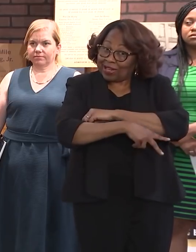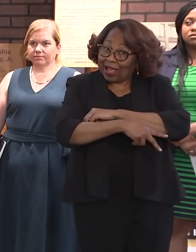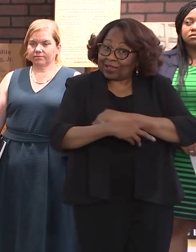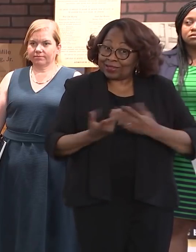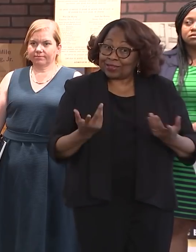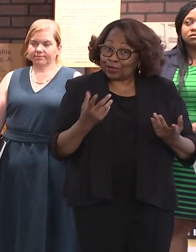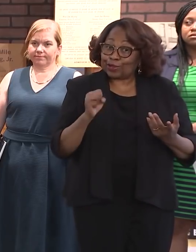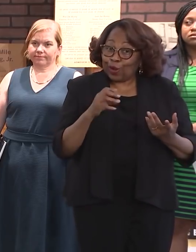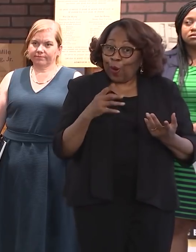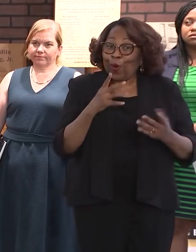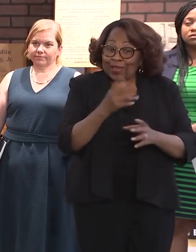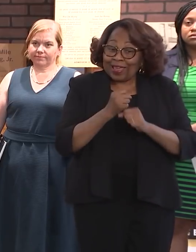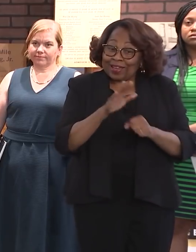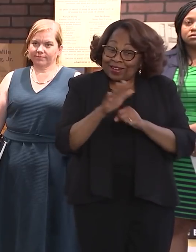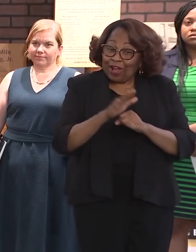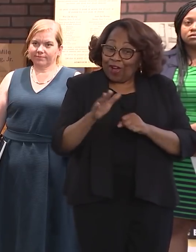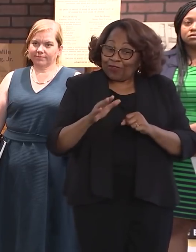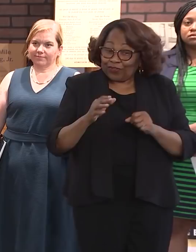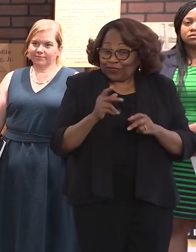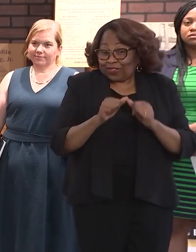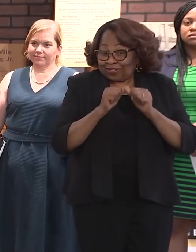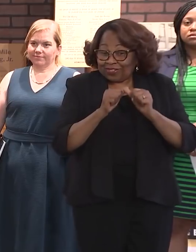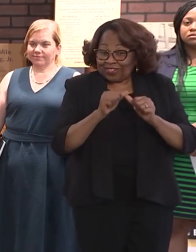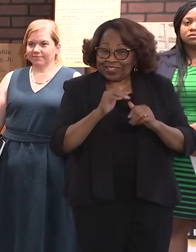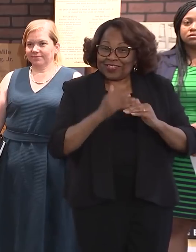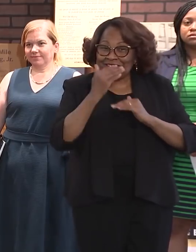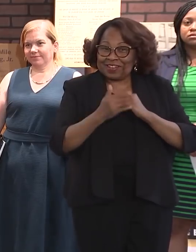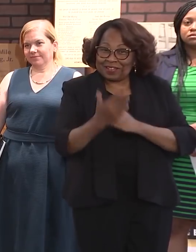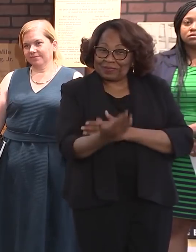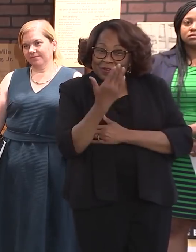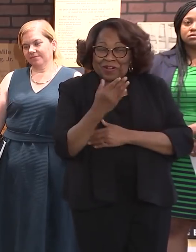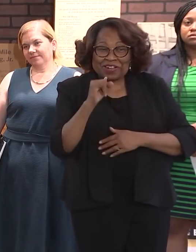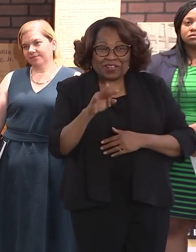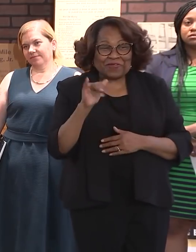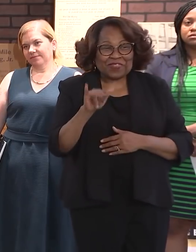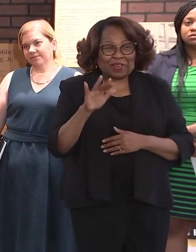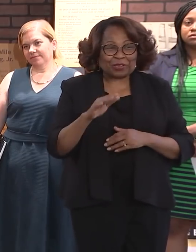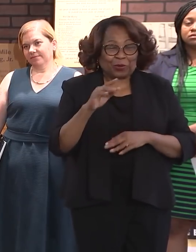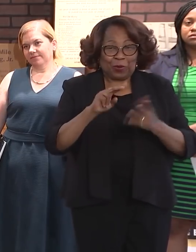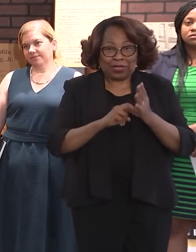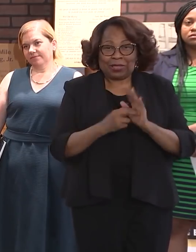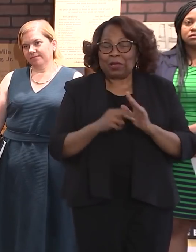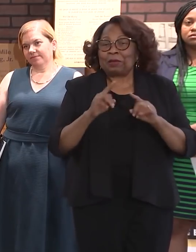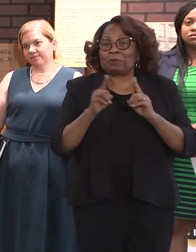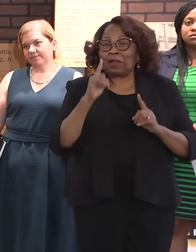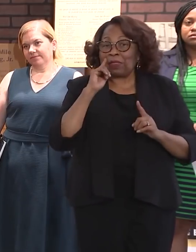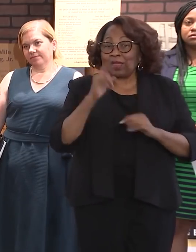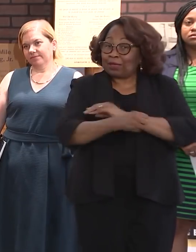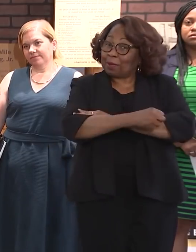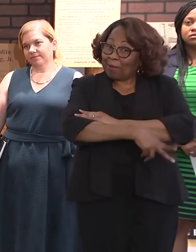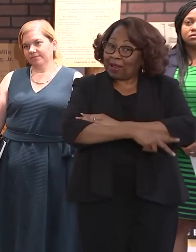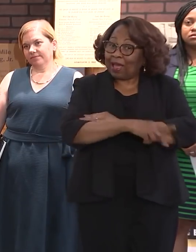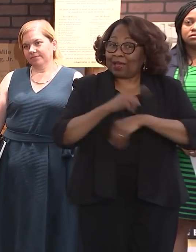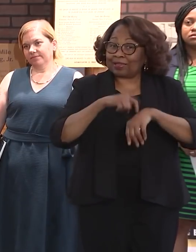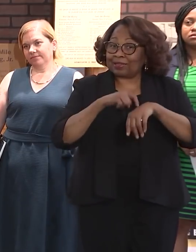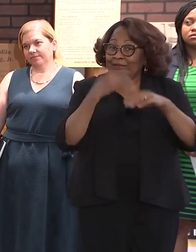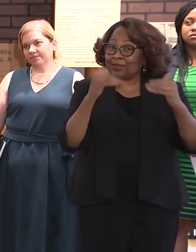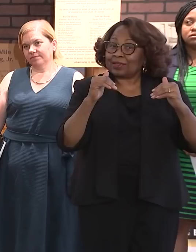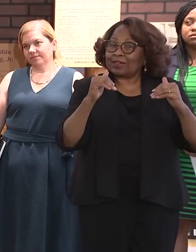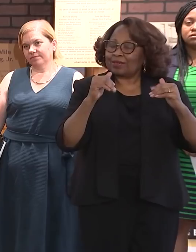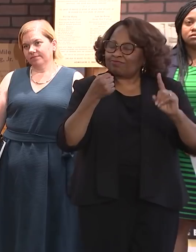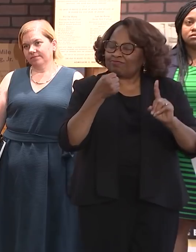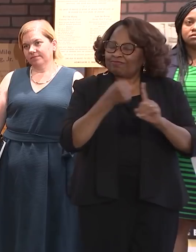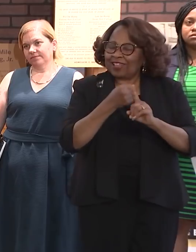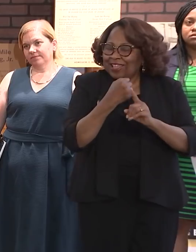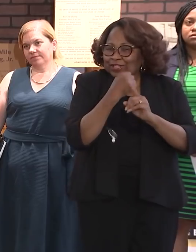yourself over to the next morning if that's what your intent is. But I do think that the midnight deadline strikes the